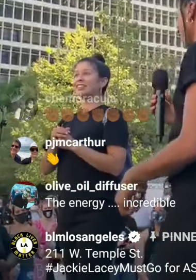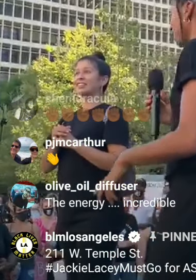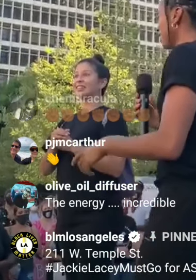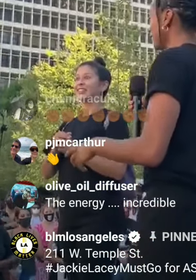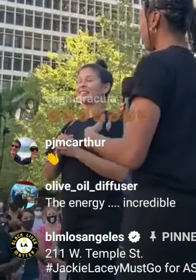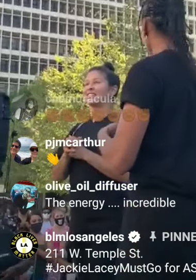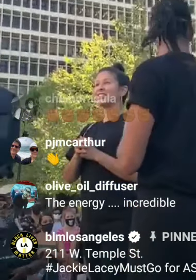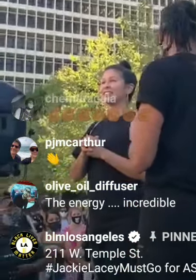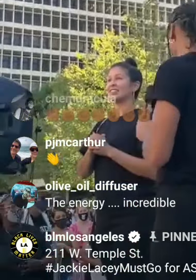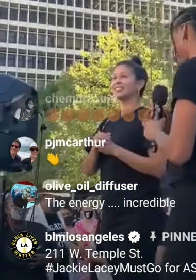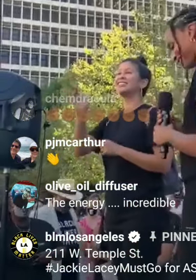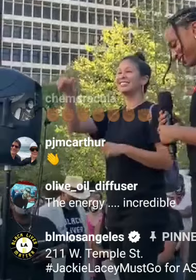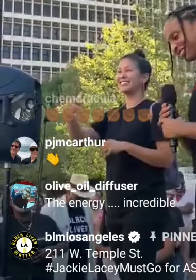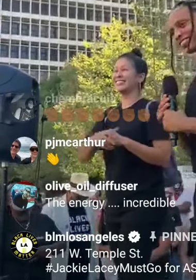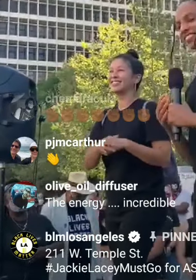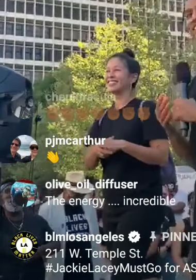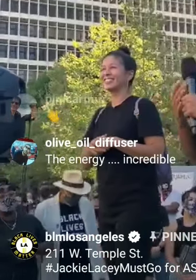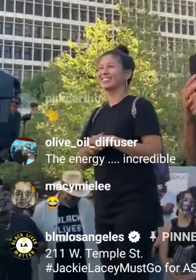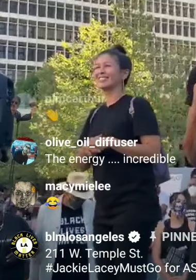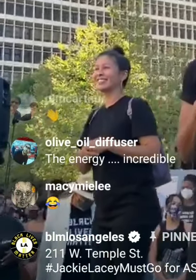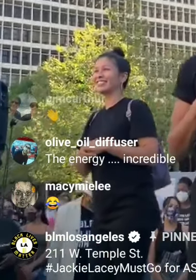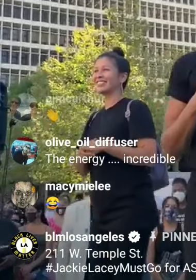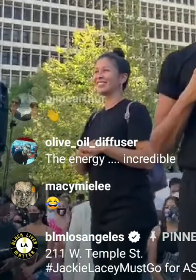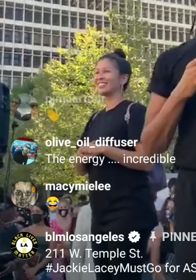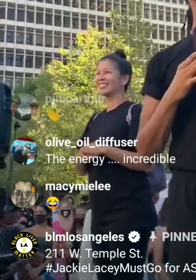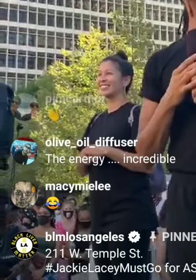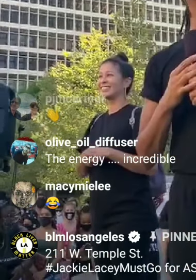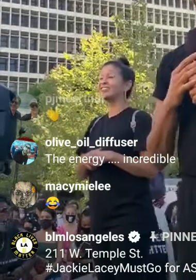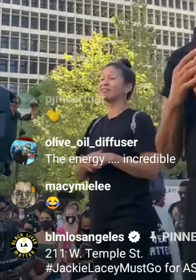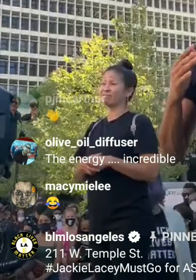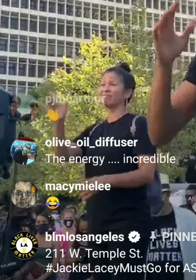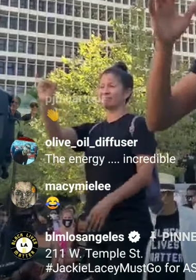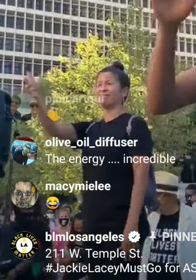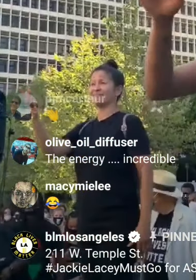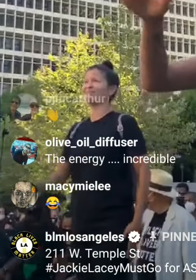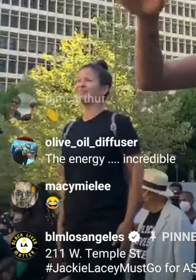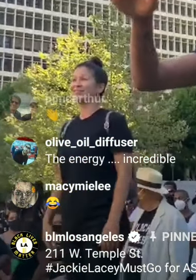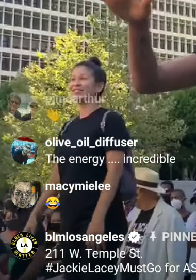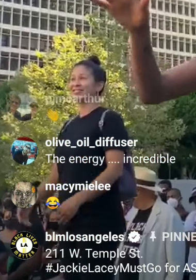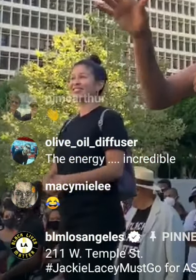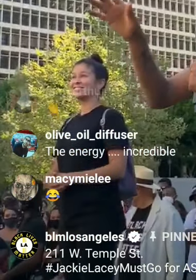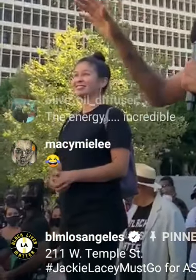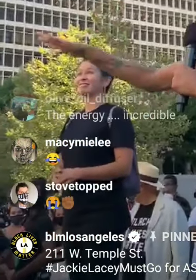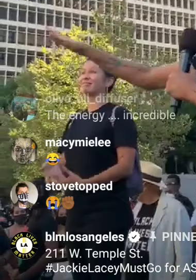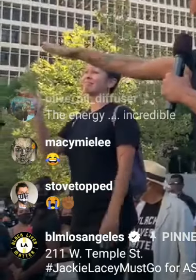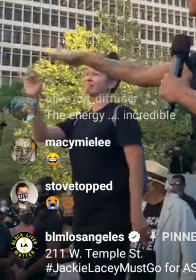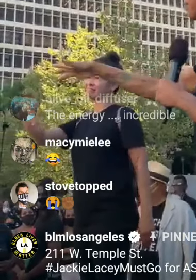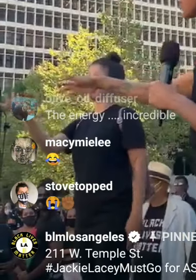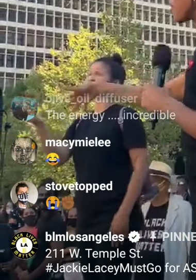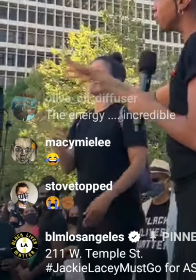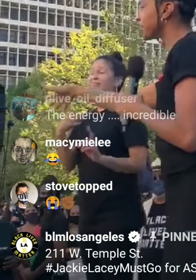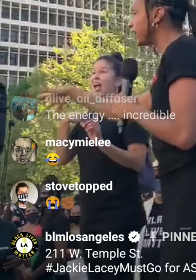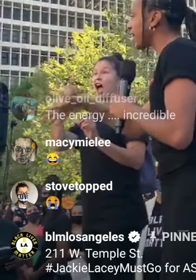police. We ain't gonna stop till the people are free. We ain't gonna